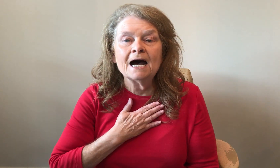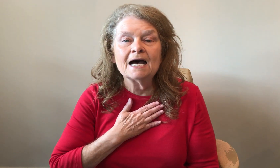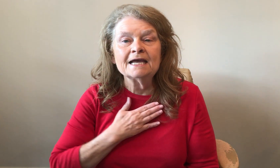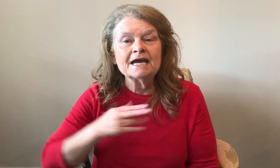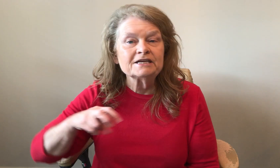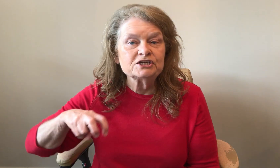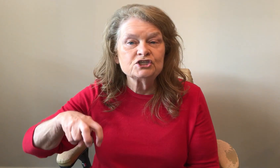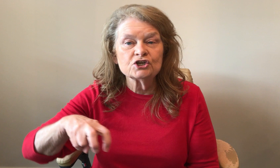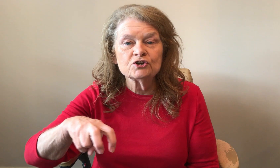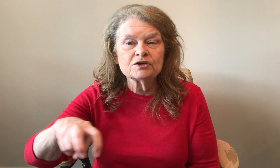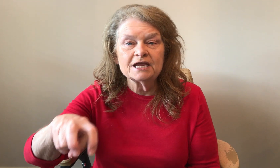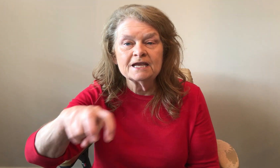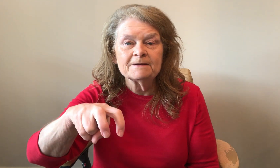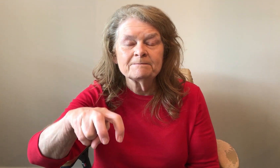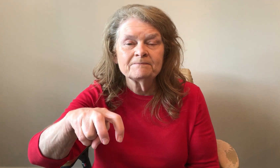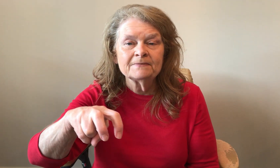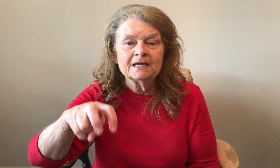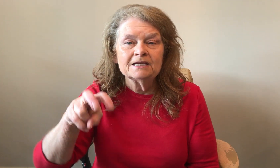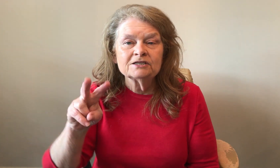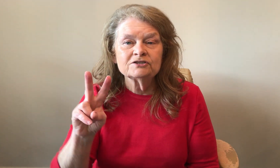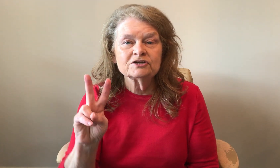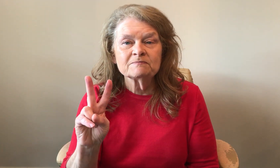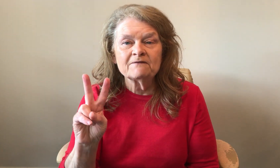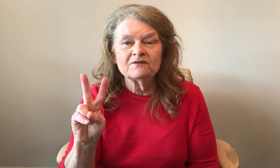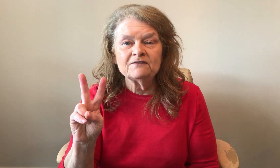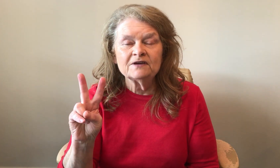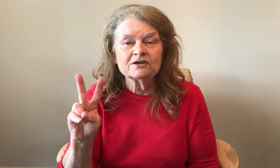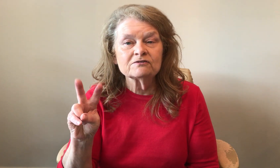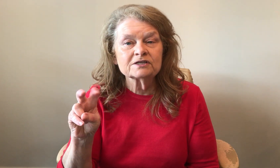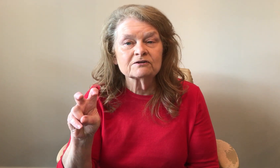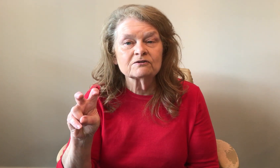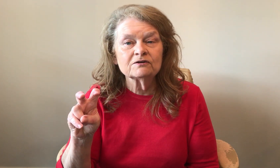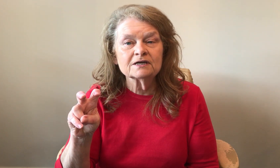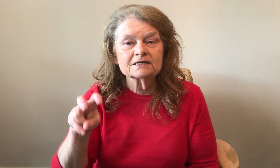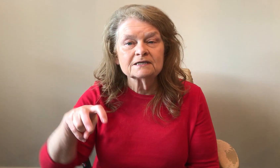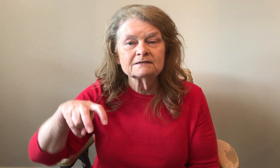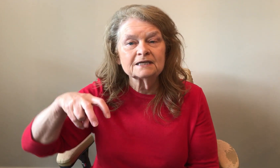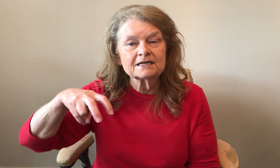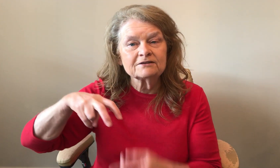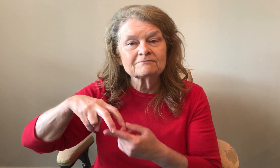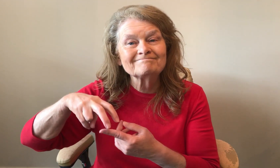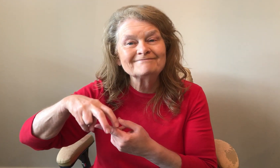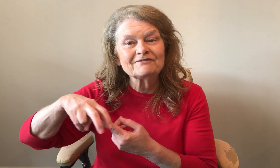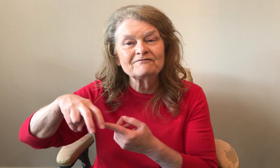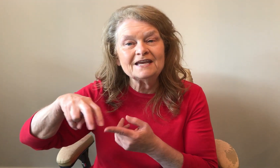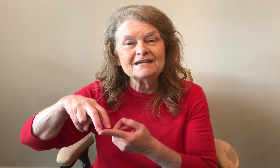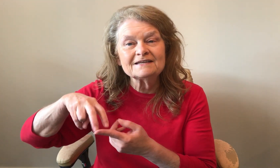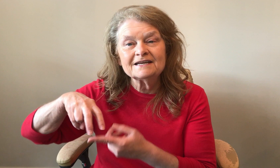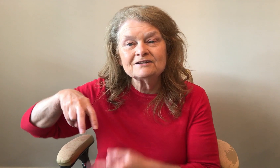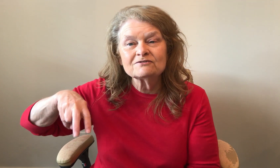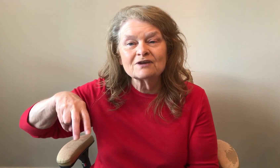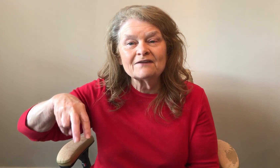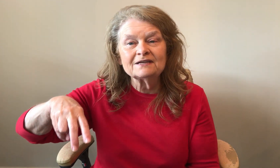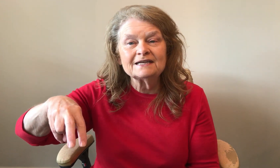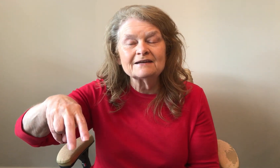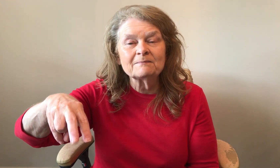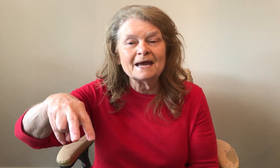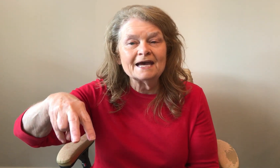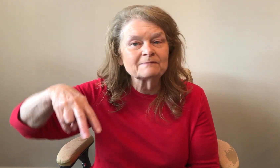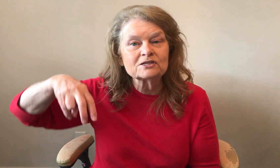My journey. Just using my V fingers that are crooked, like your feet, and you're traveling down the path, but you don't